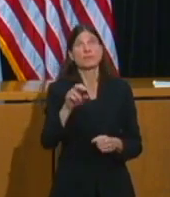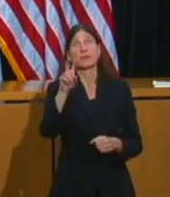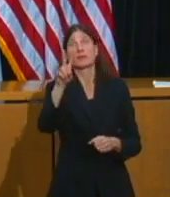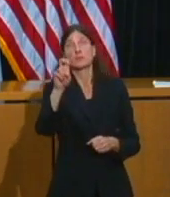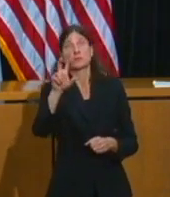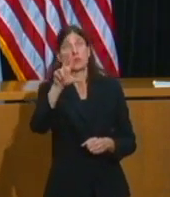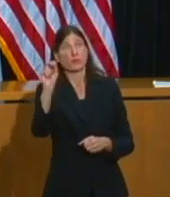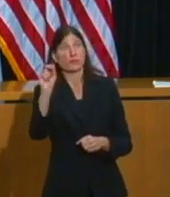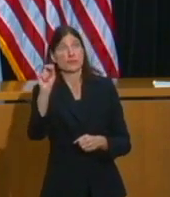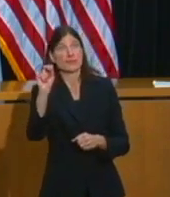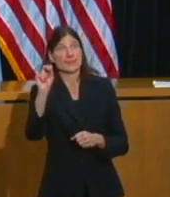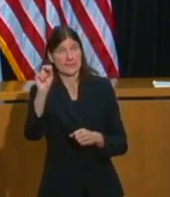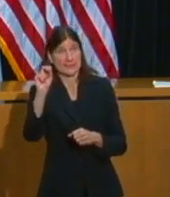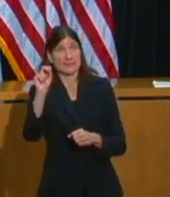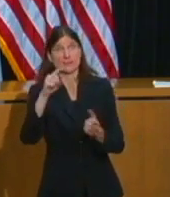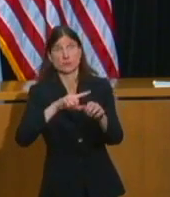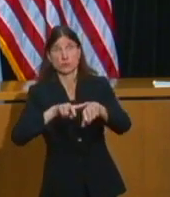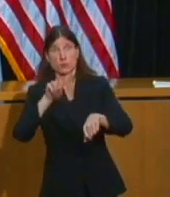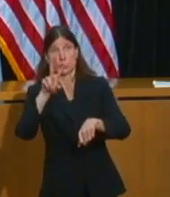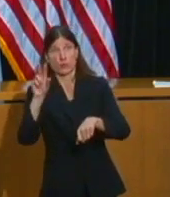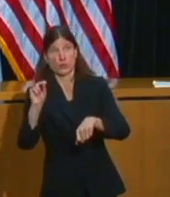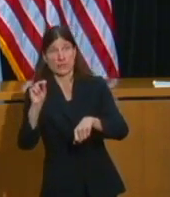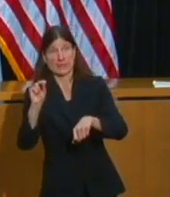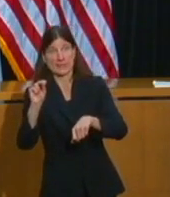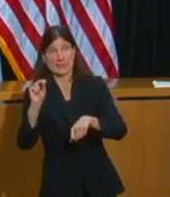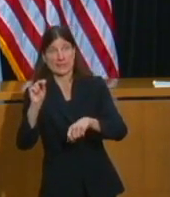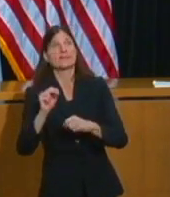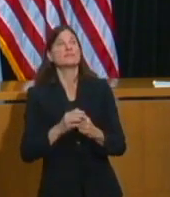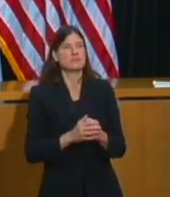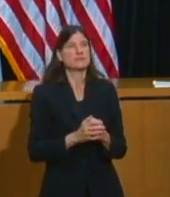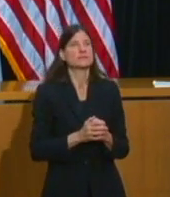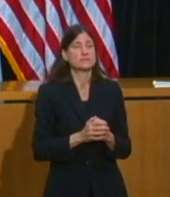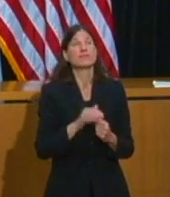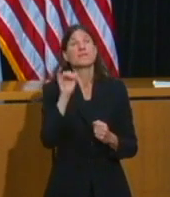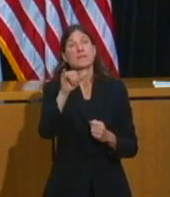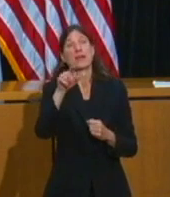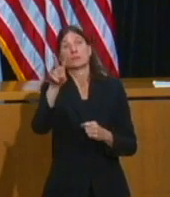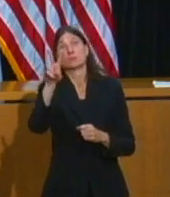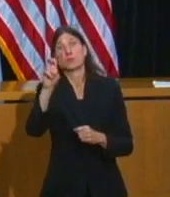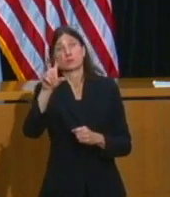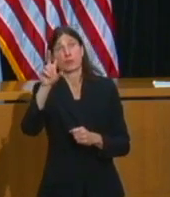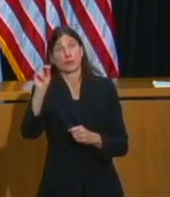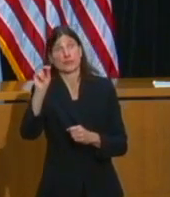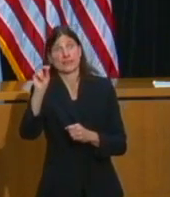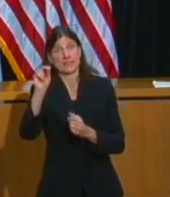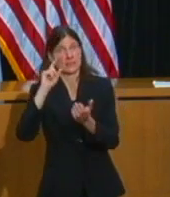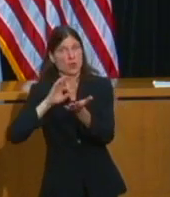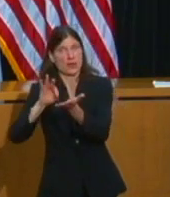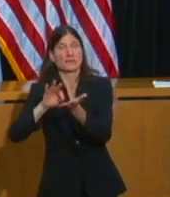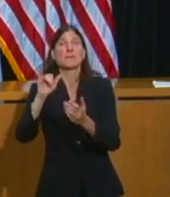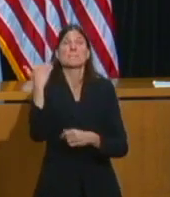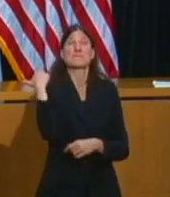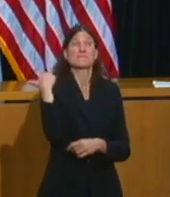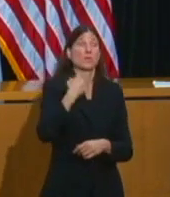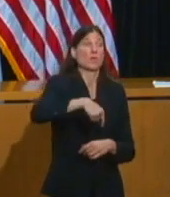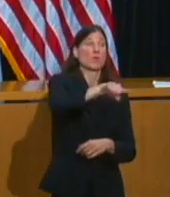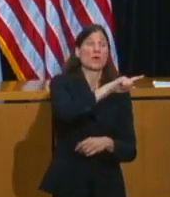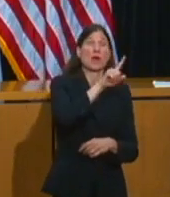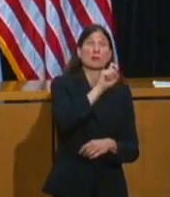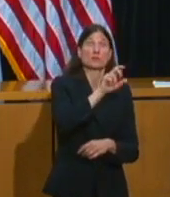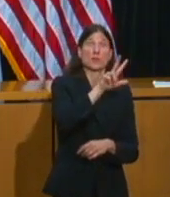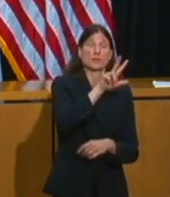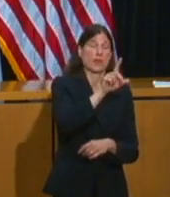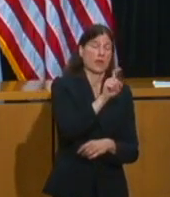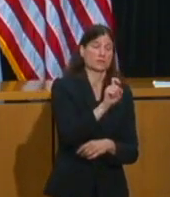included all of the 132 facilities that were red in the first round. Facilities, it also included facilities with historic